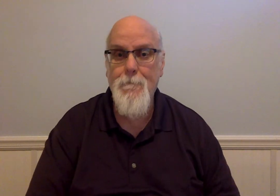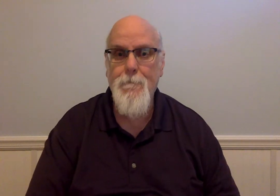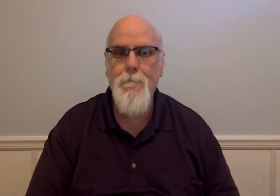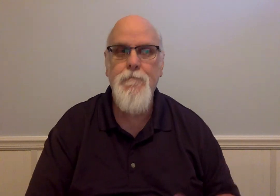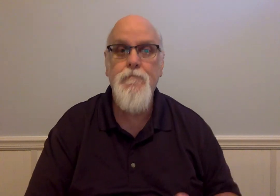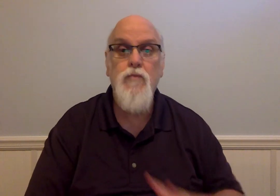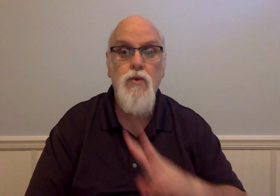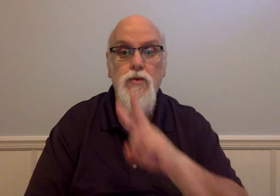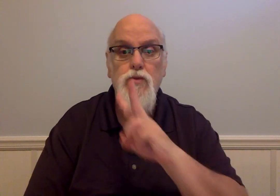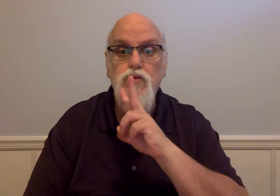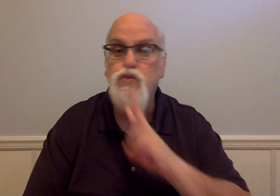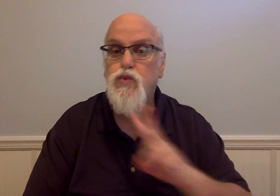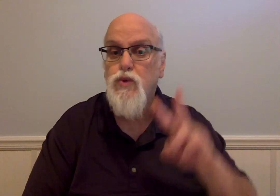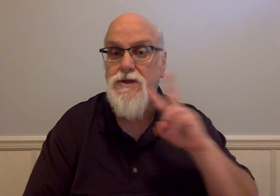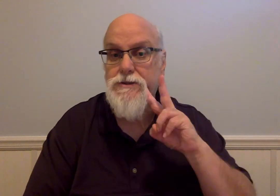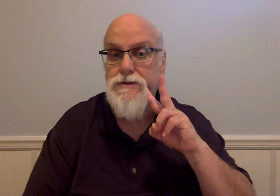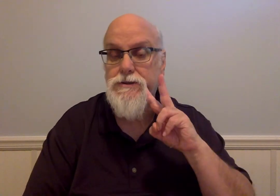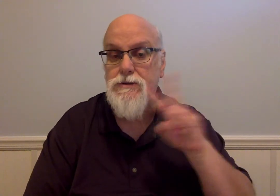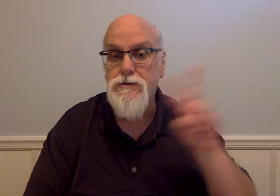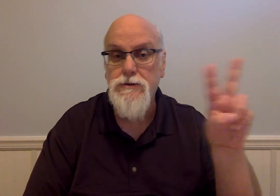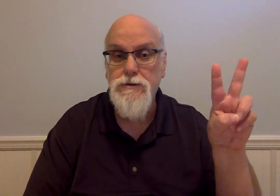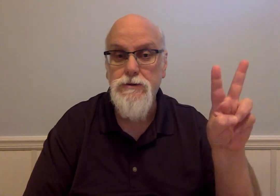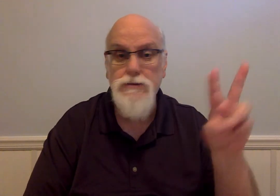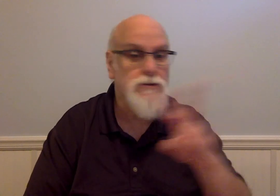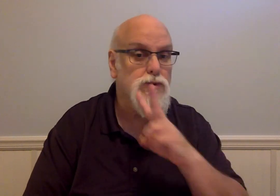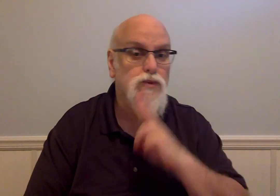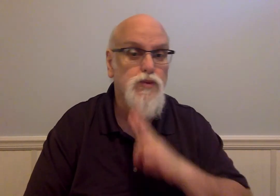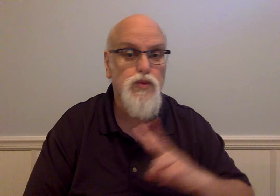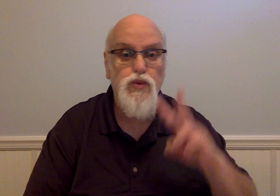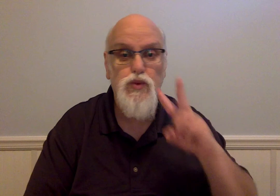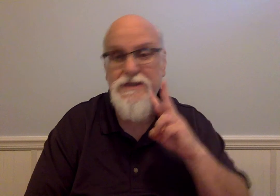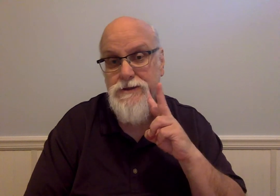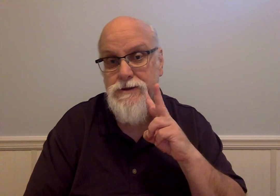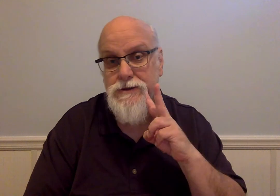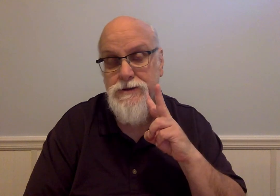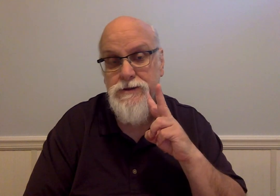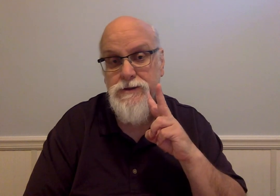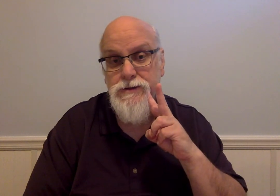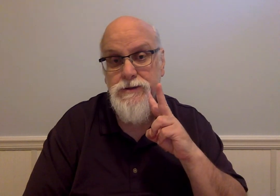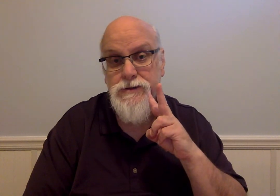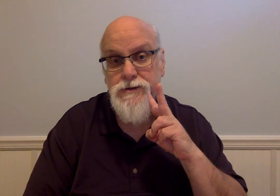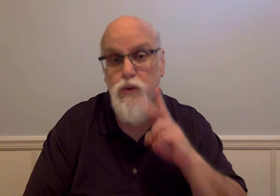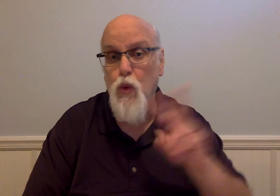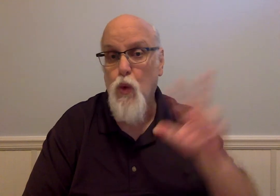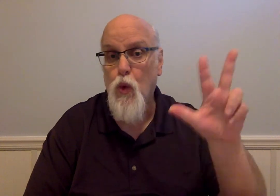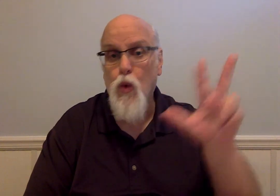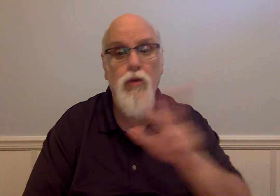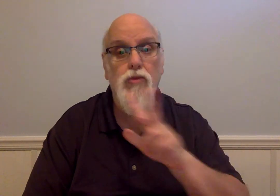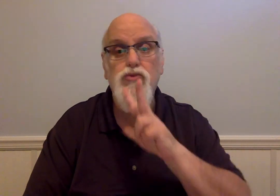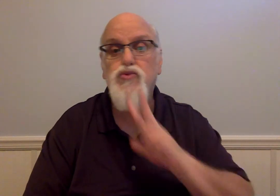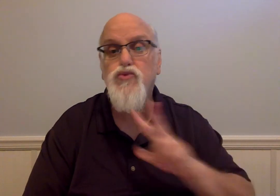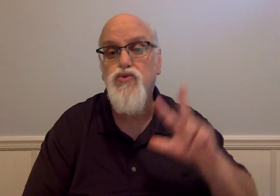Okay? A twin is a V, so it's two, and you're saying two, and it goes on both sides of your face. Or maybe